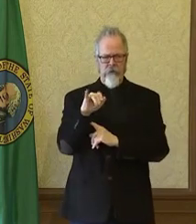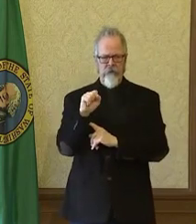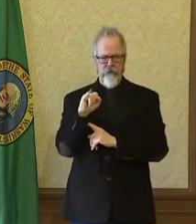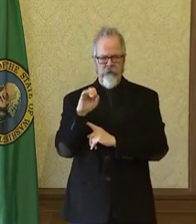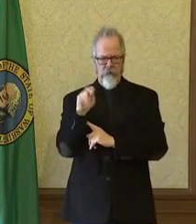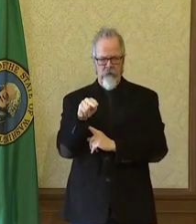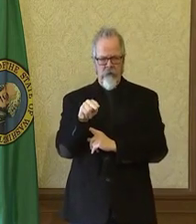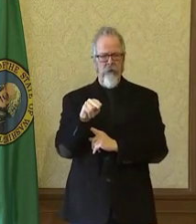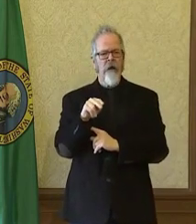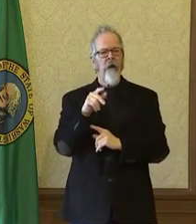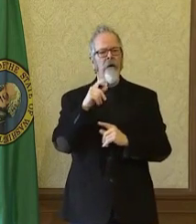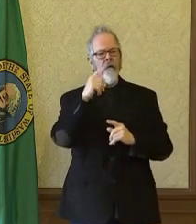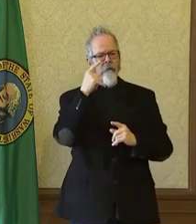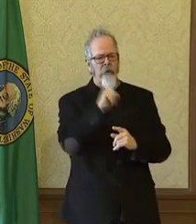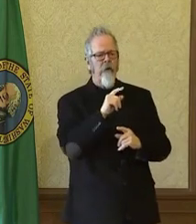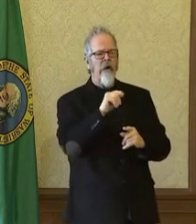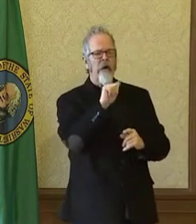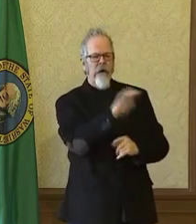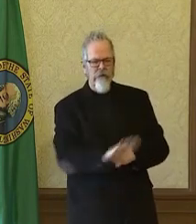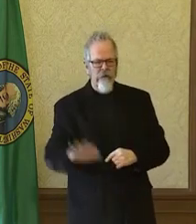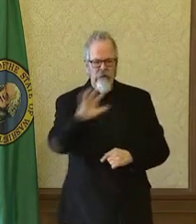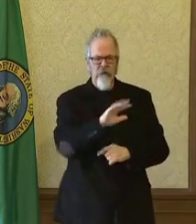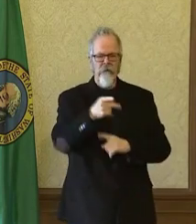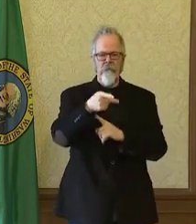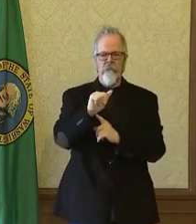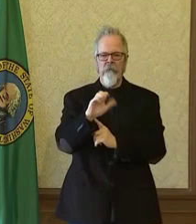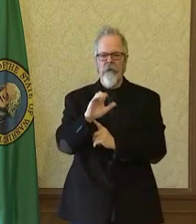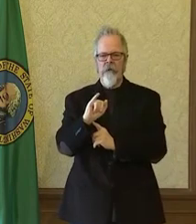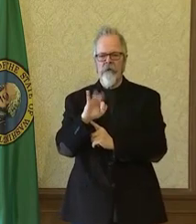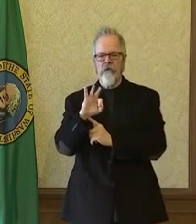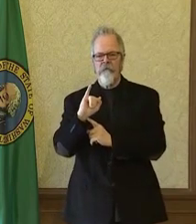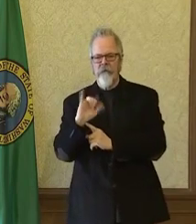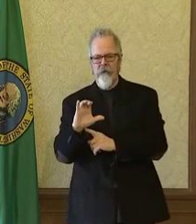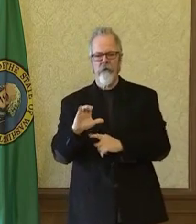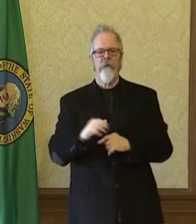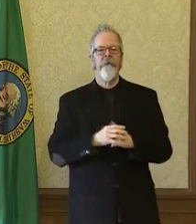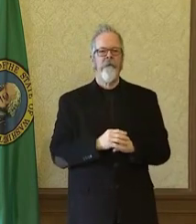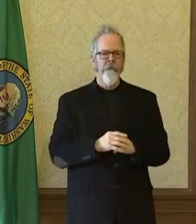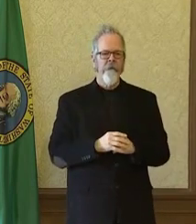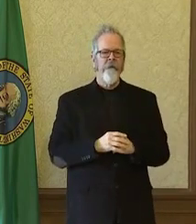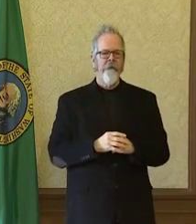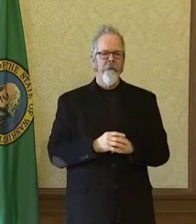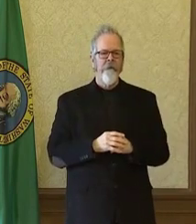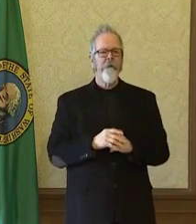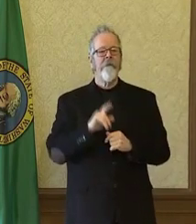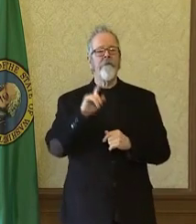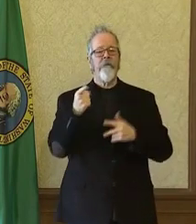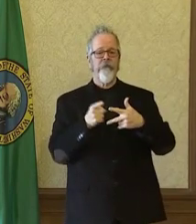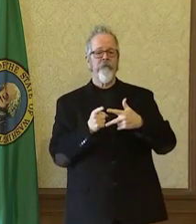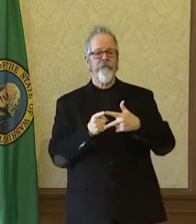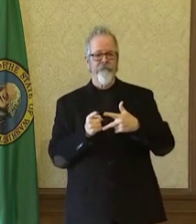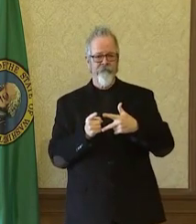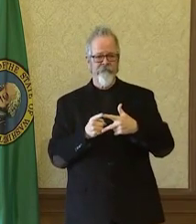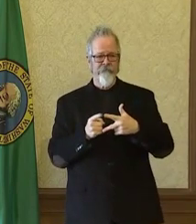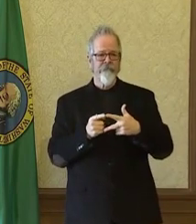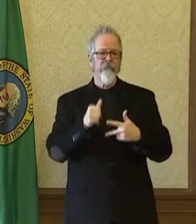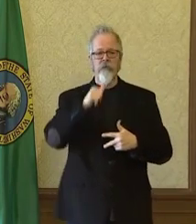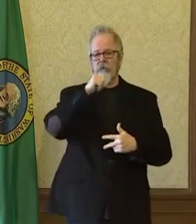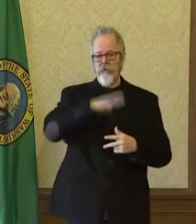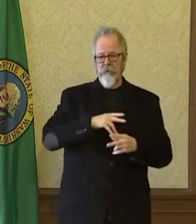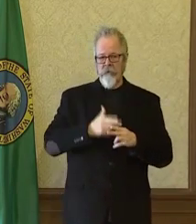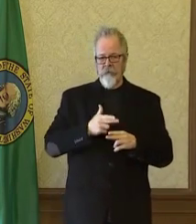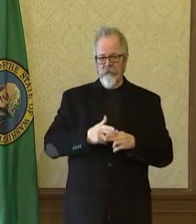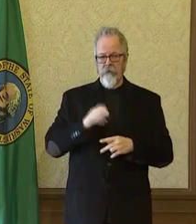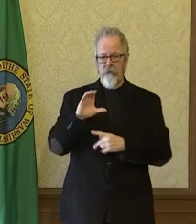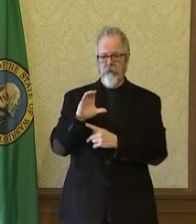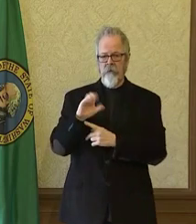communities. They create the true feel of what a hometown means and are essential for our local economies. We